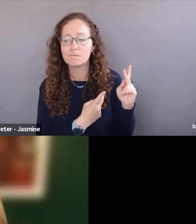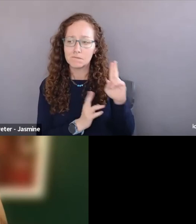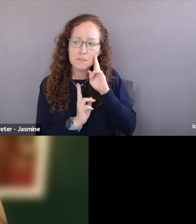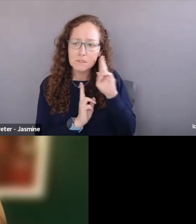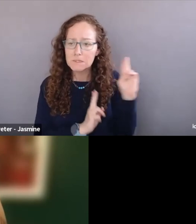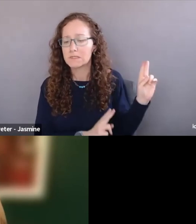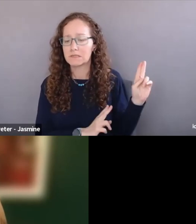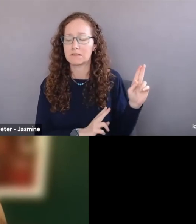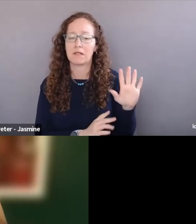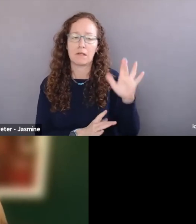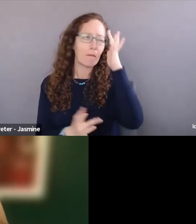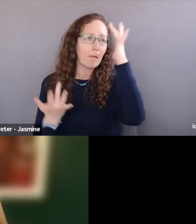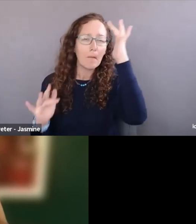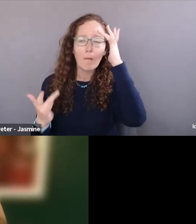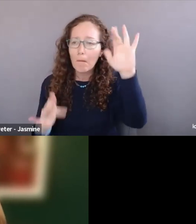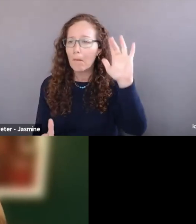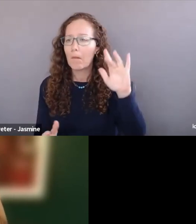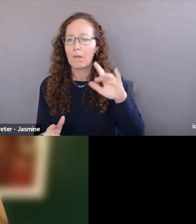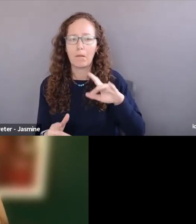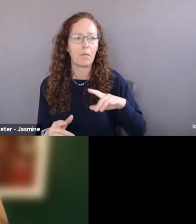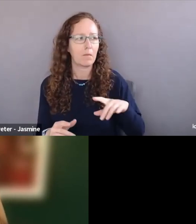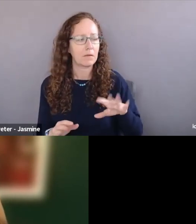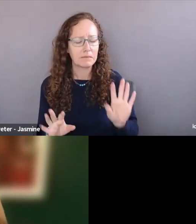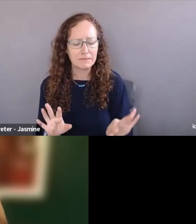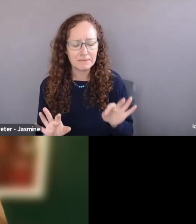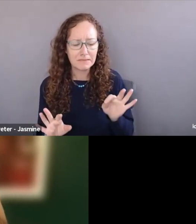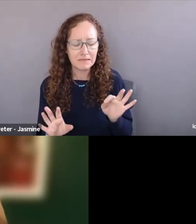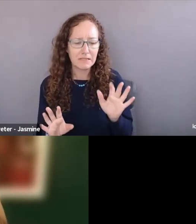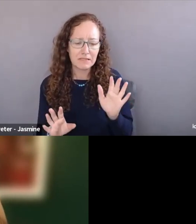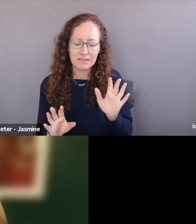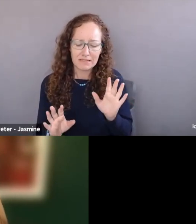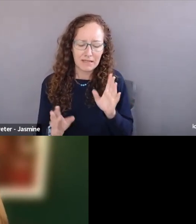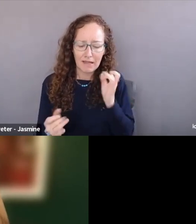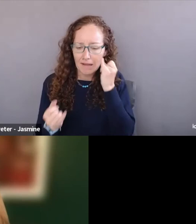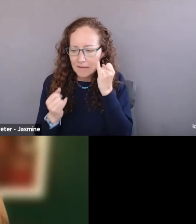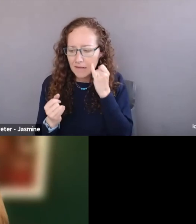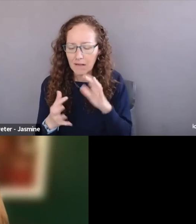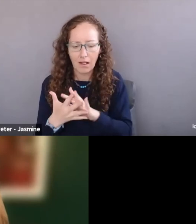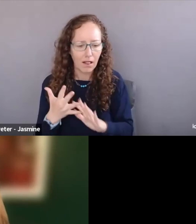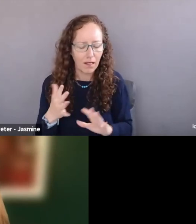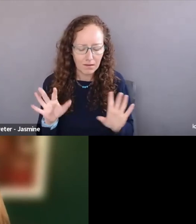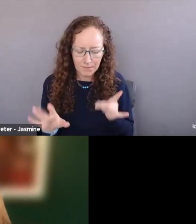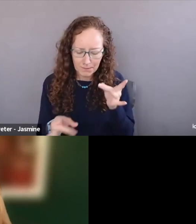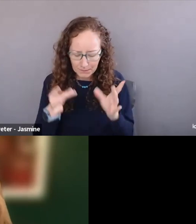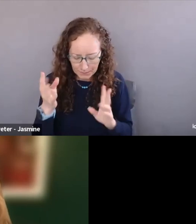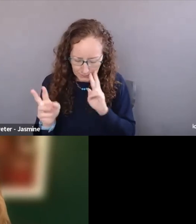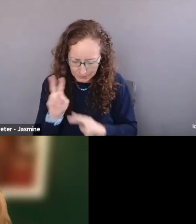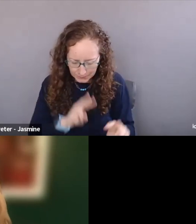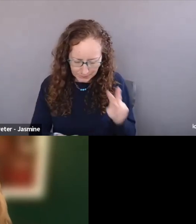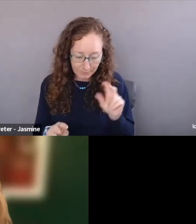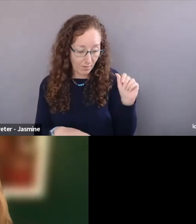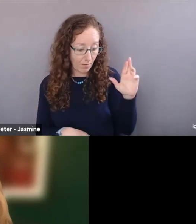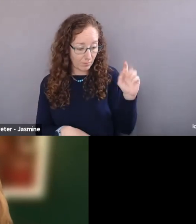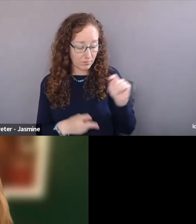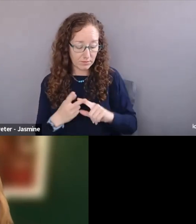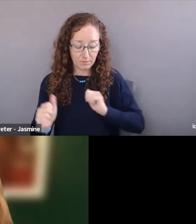insight, and that we are able to use art and performance as a way to ground ourselves,